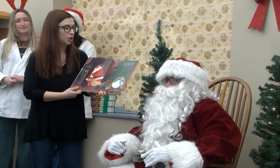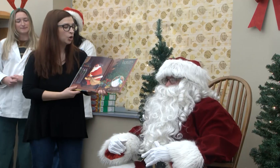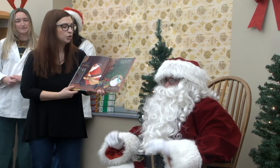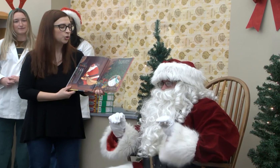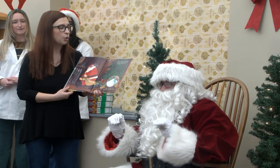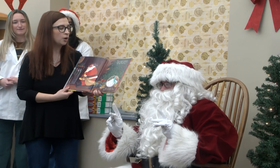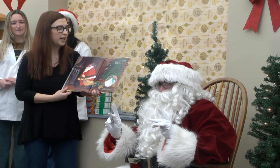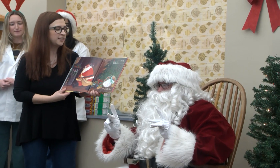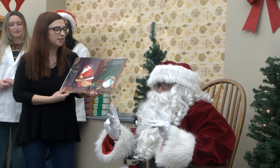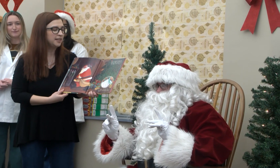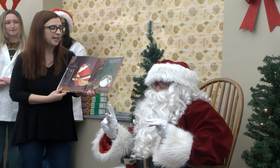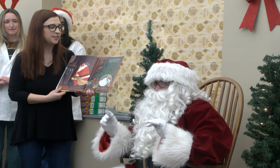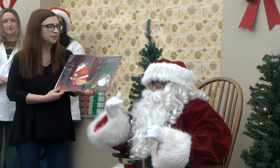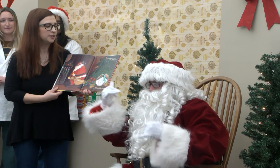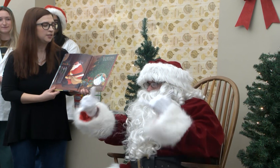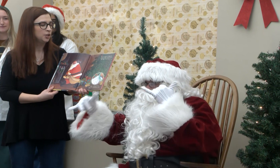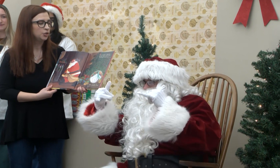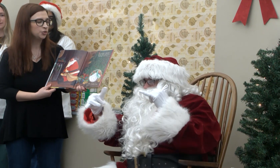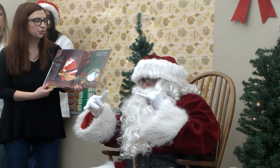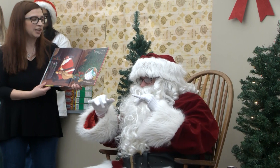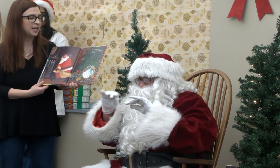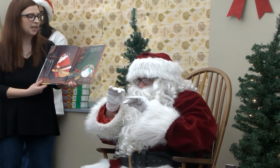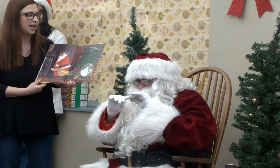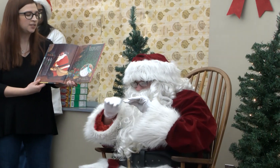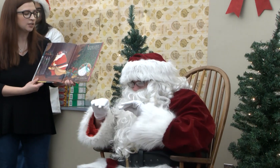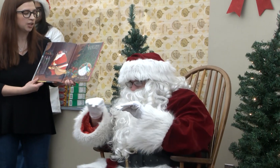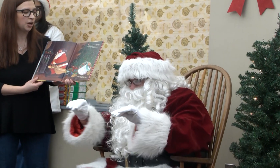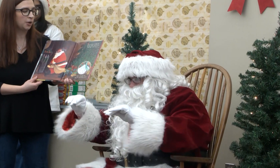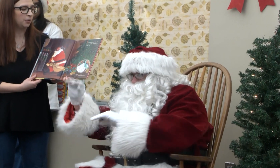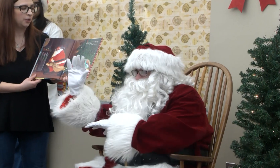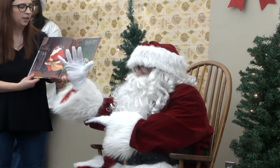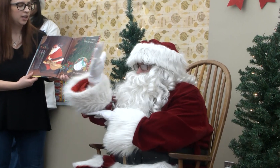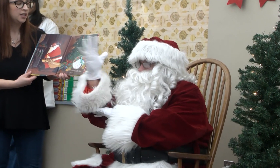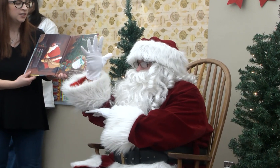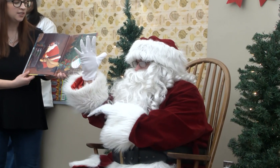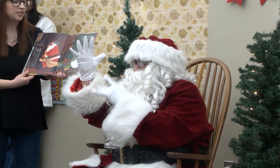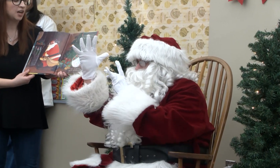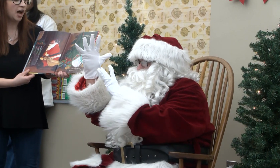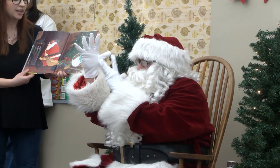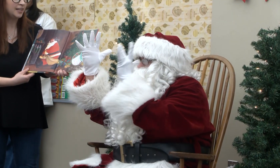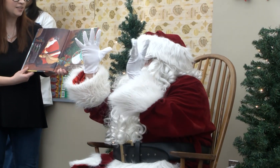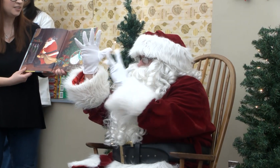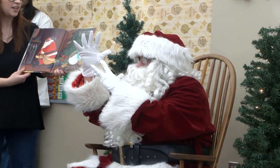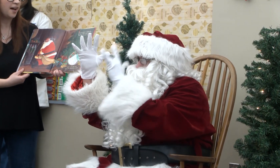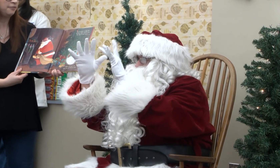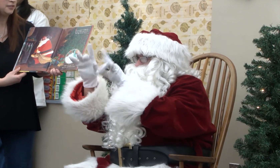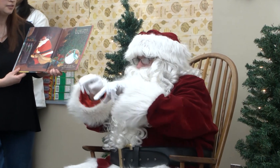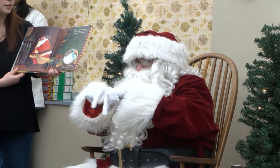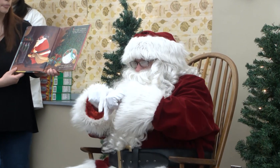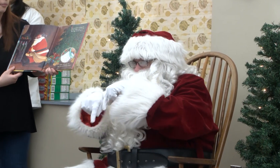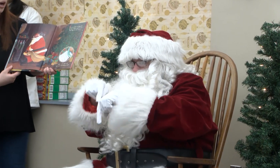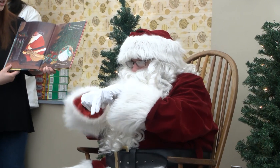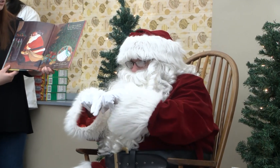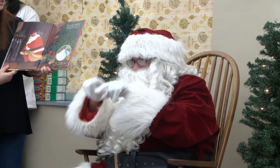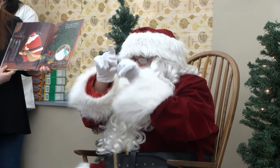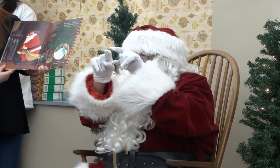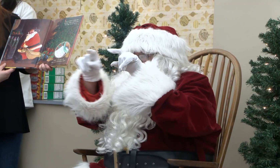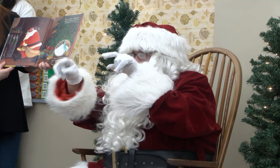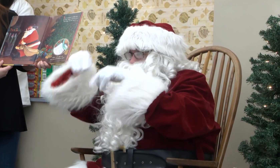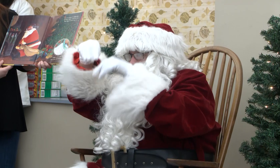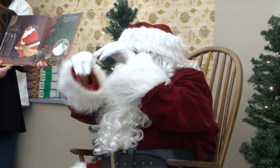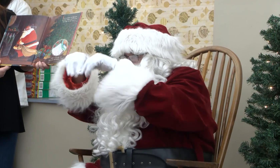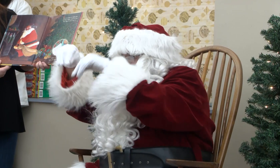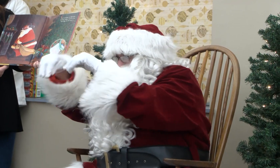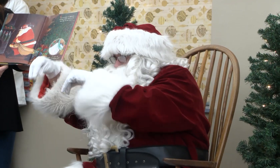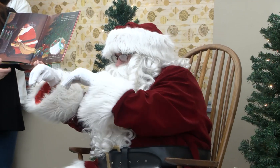goodness! Okay. Toys are nestled, tree lights glow, stockings stuffed, march in